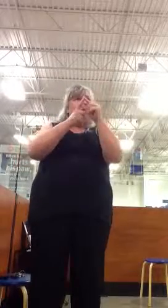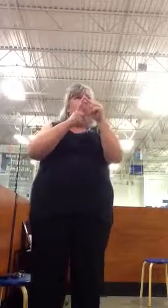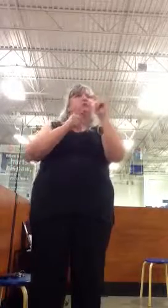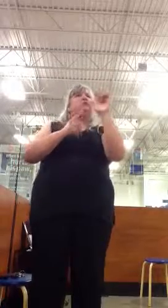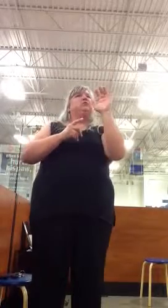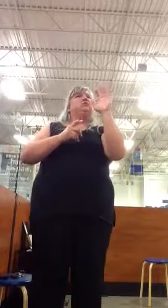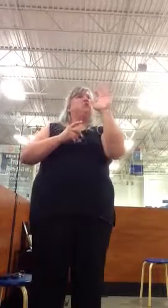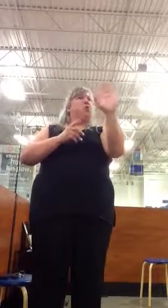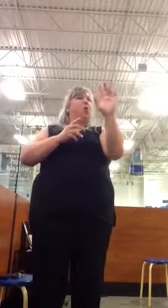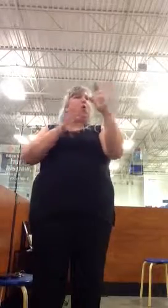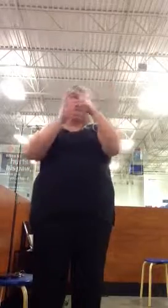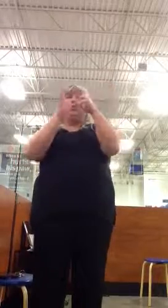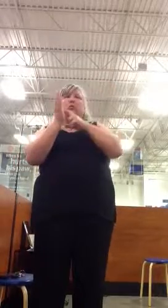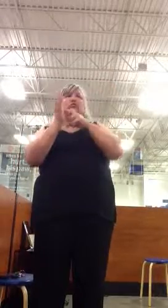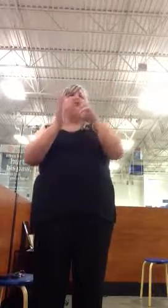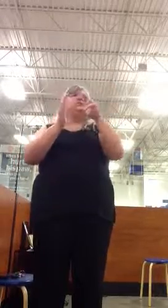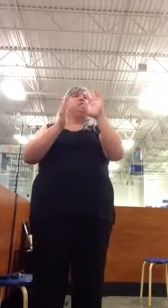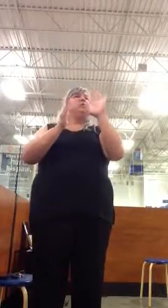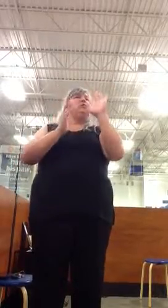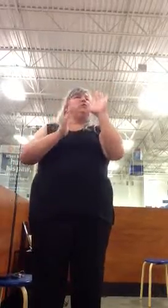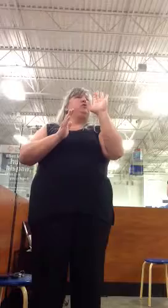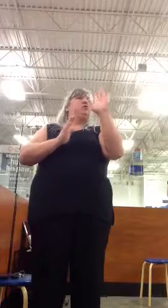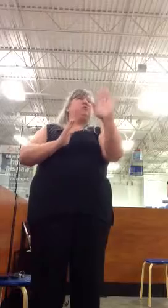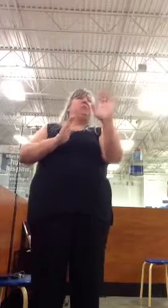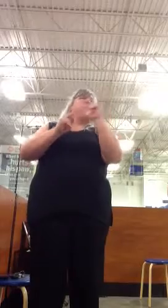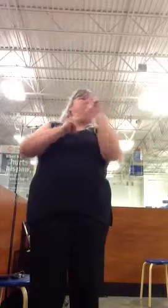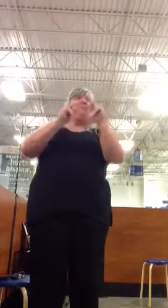them. Okay?